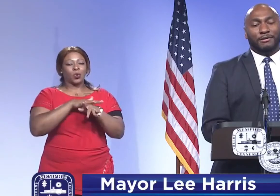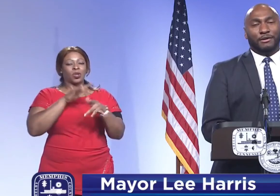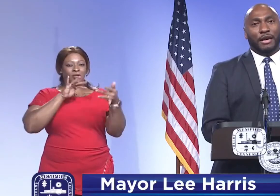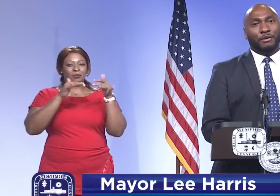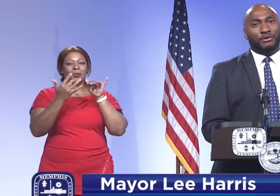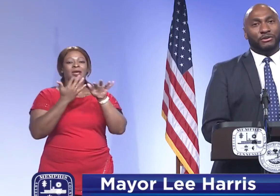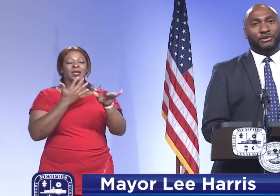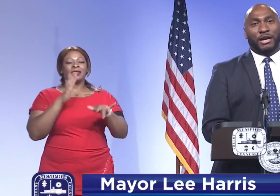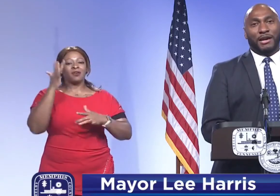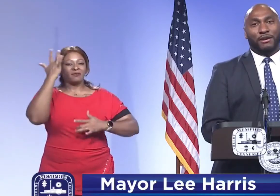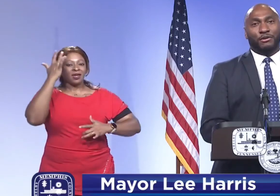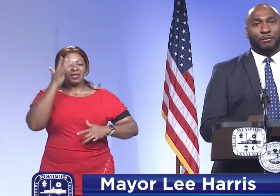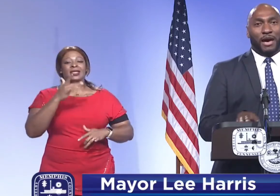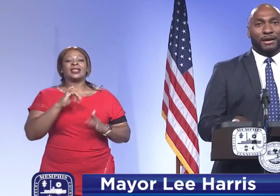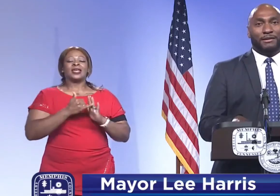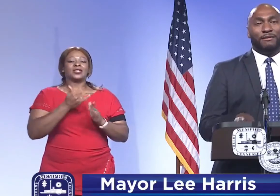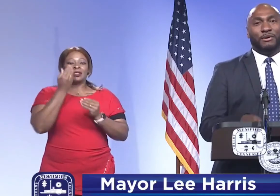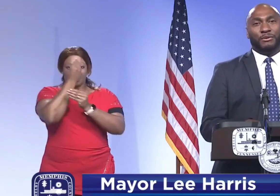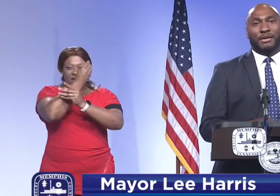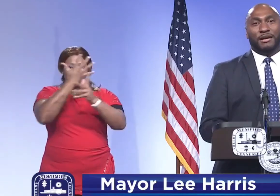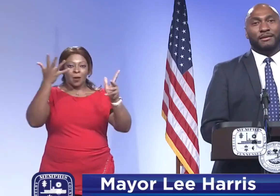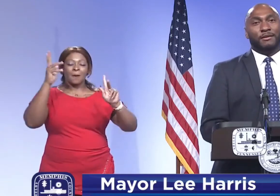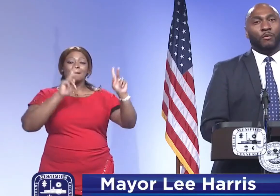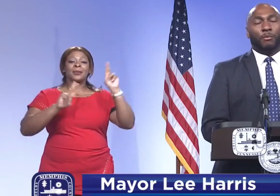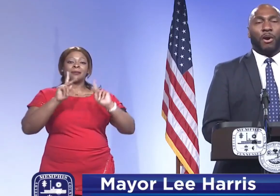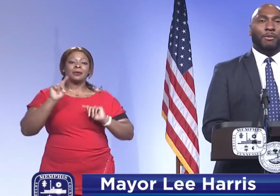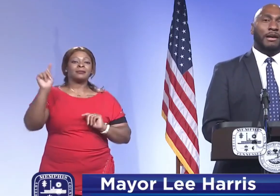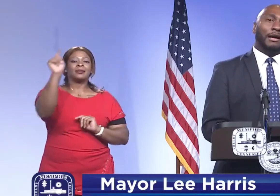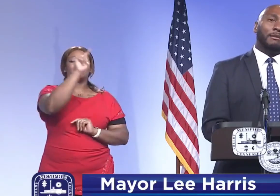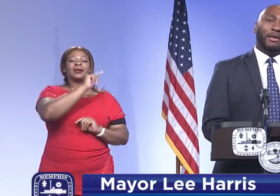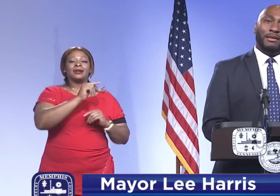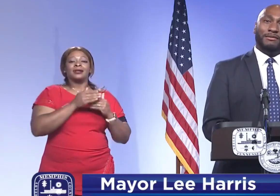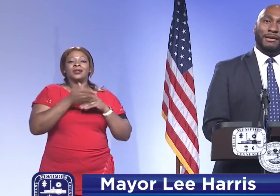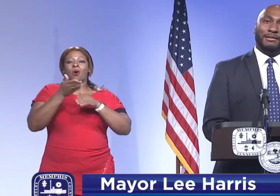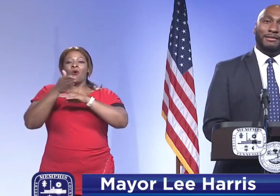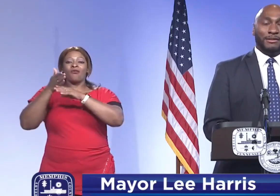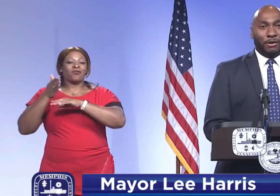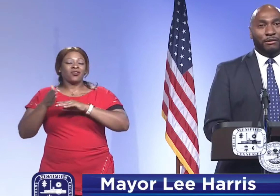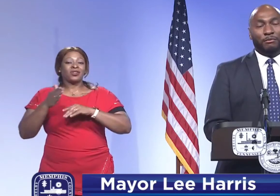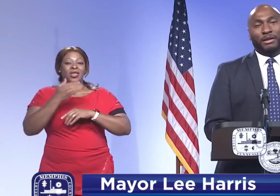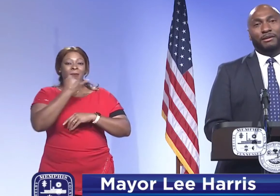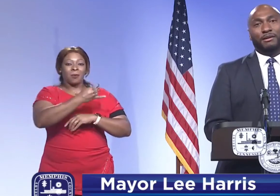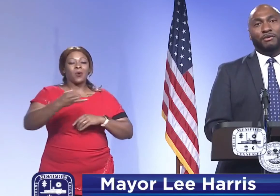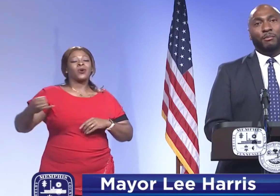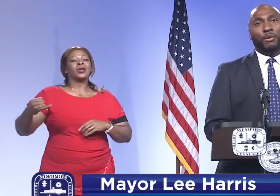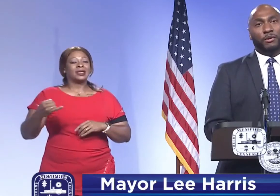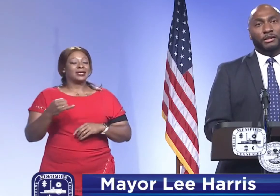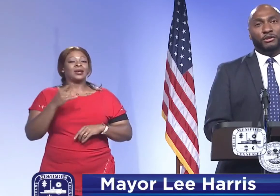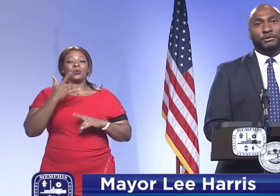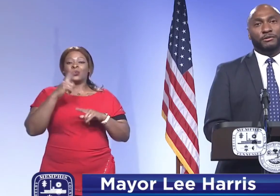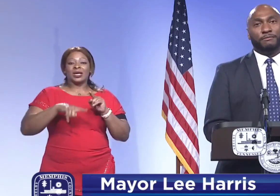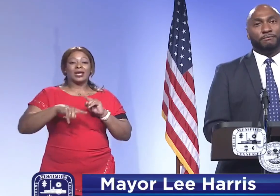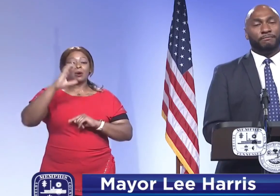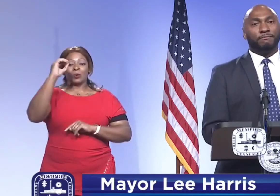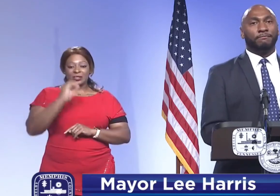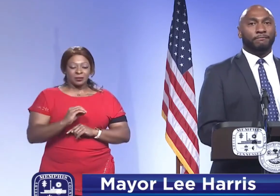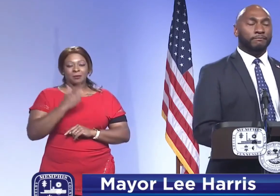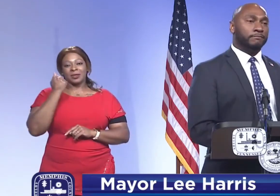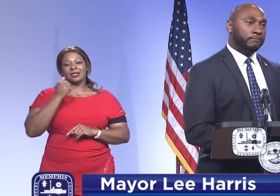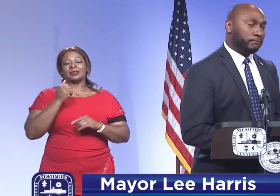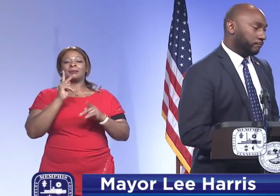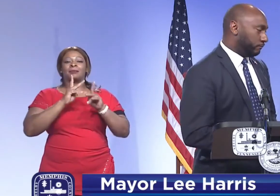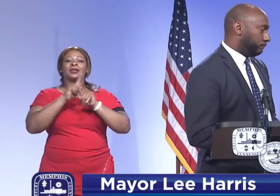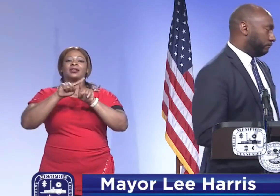And so that was just a shout out to remind folks that we're probably not going to bend this thing to zero because of the border issues.